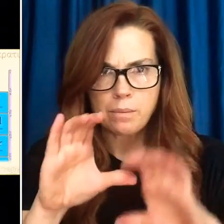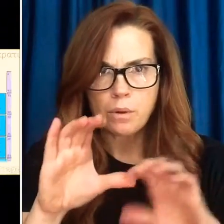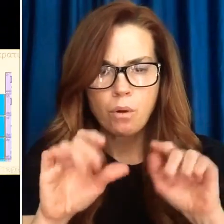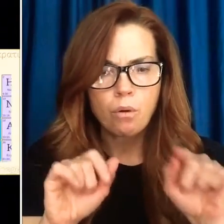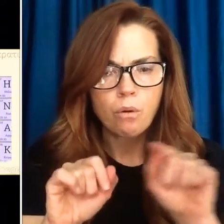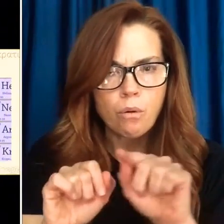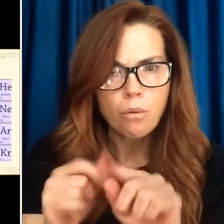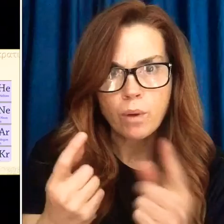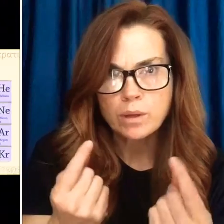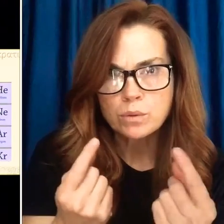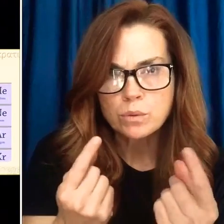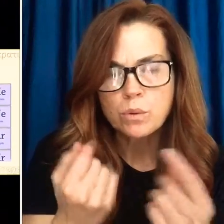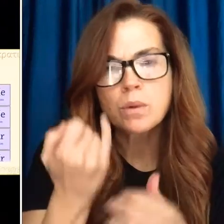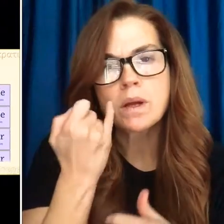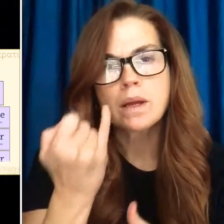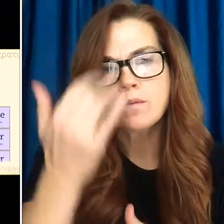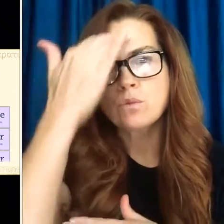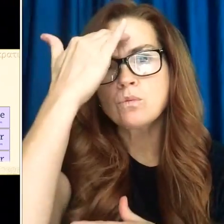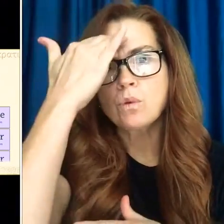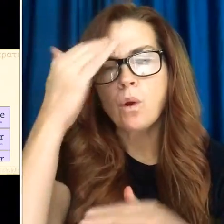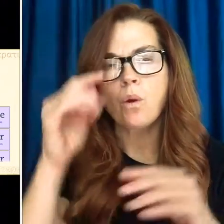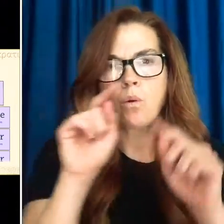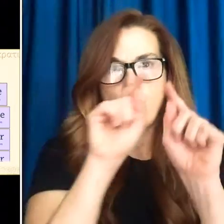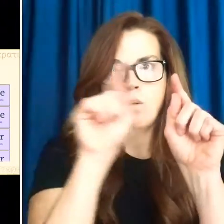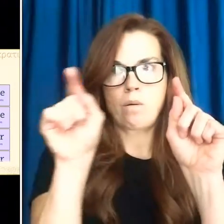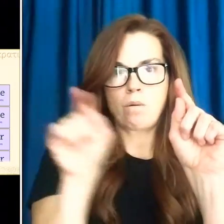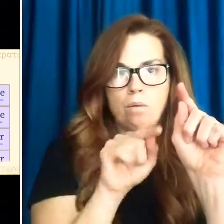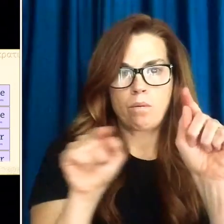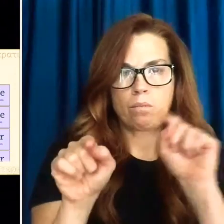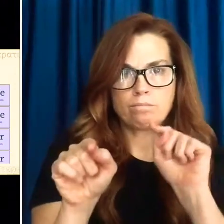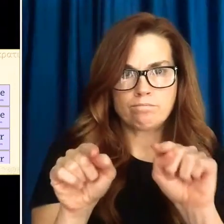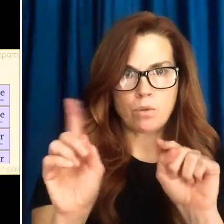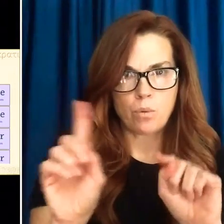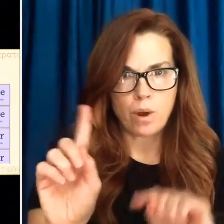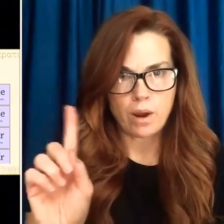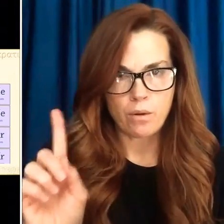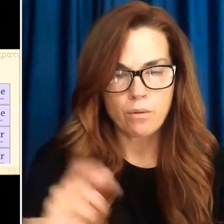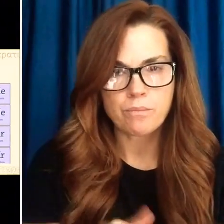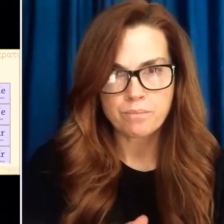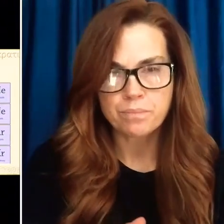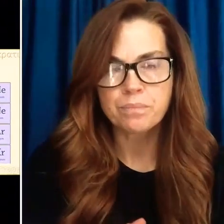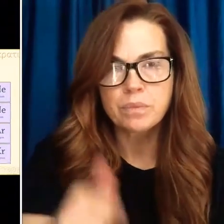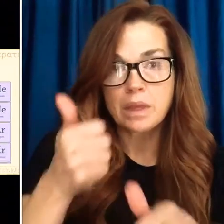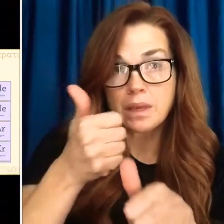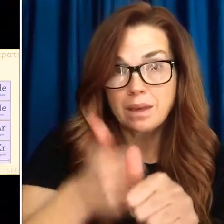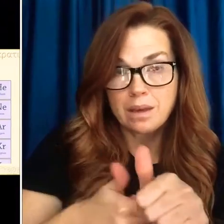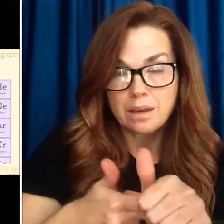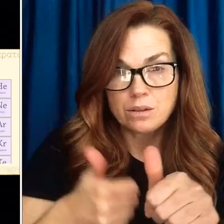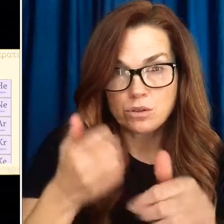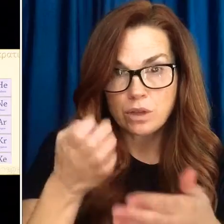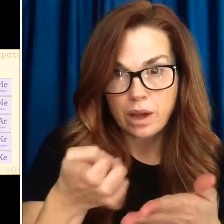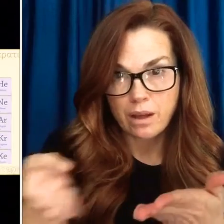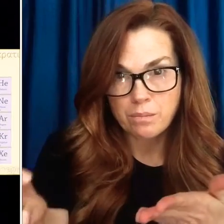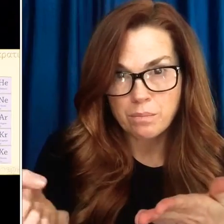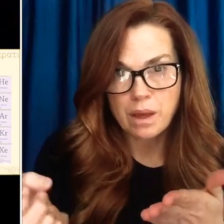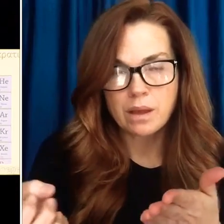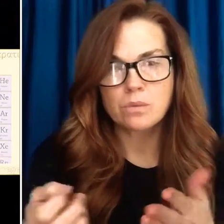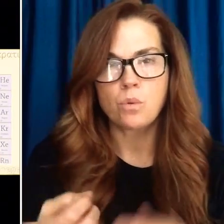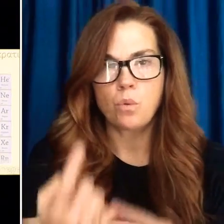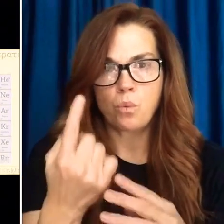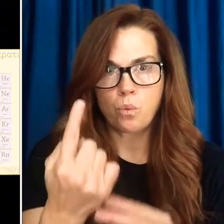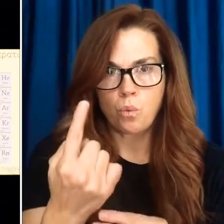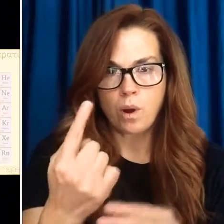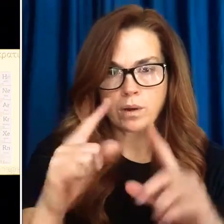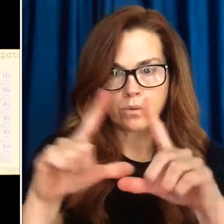element if you know where it is on the periodic table. Each element is represented by one square on the